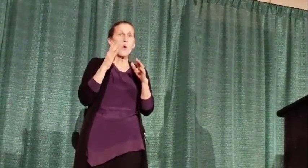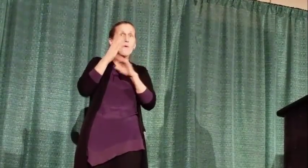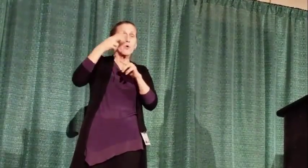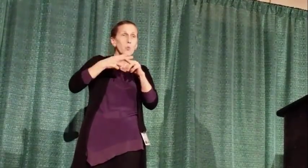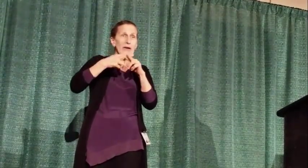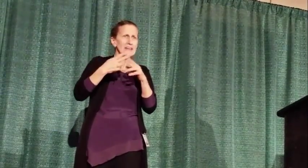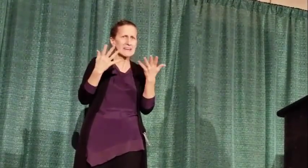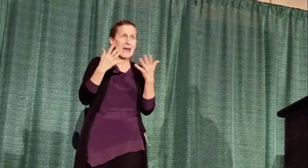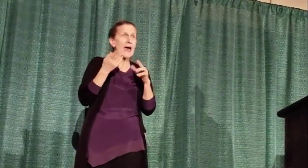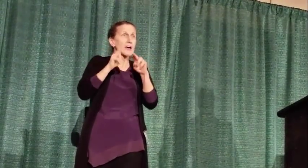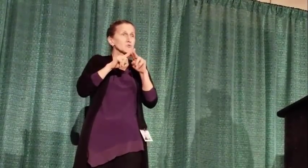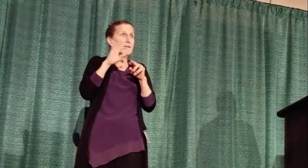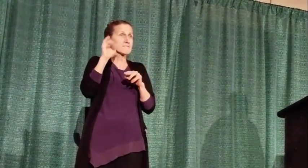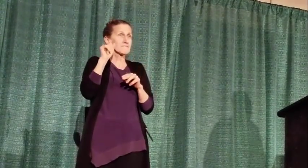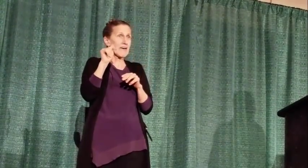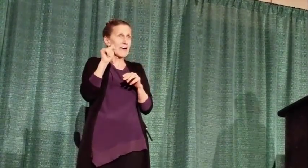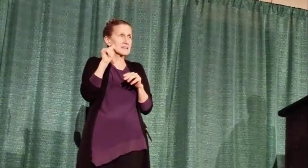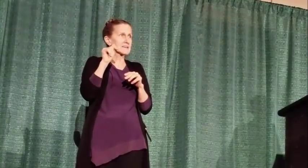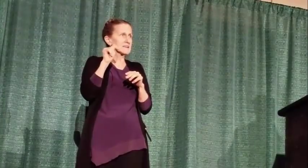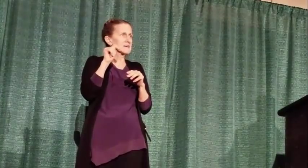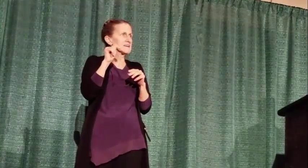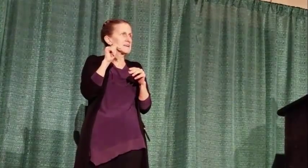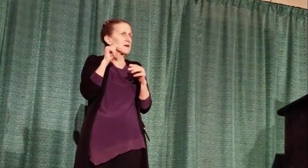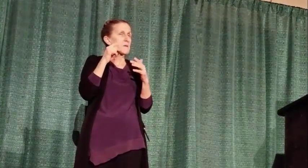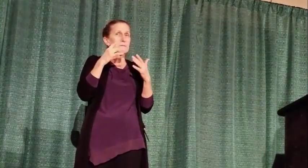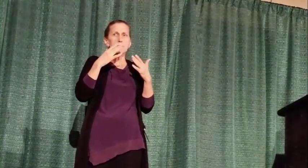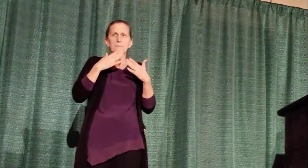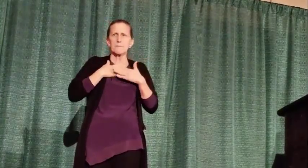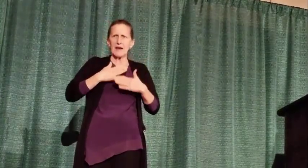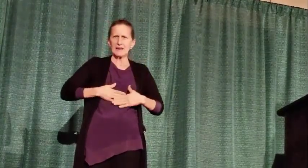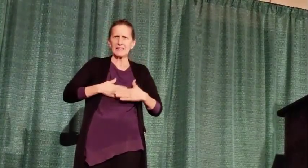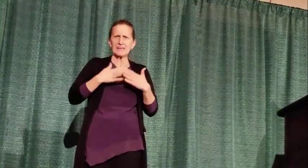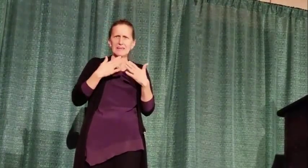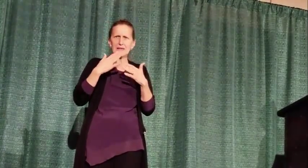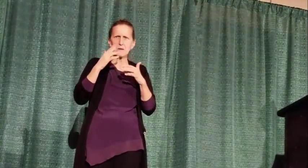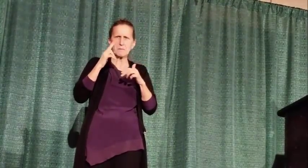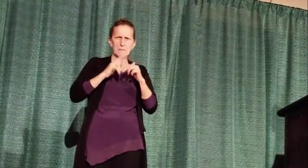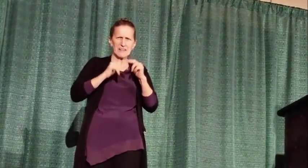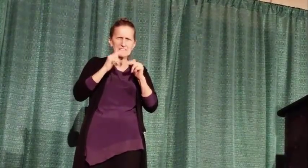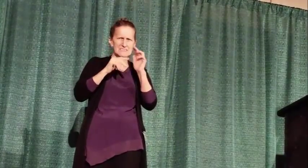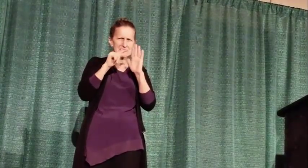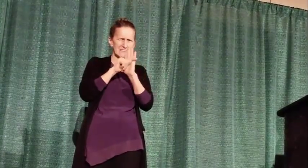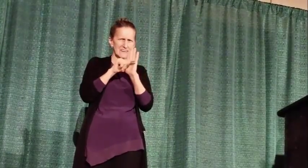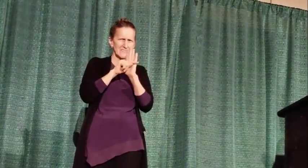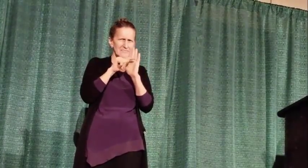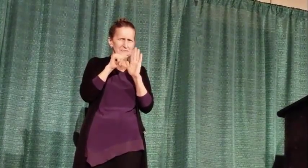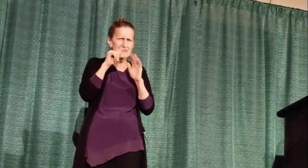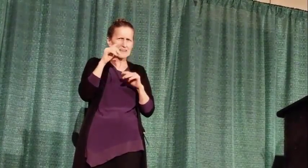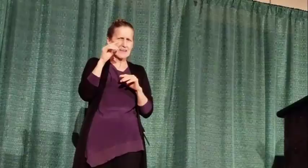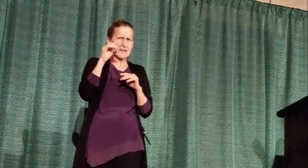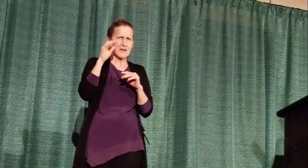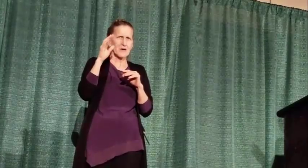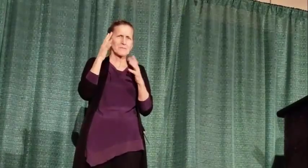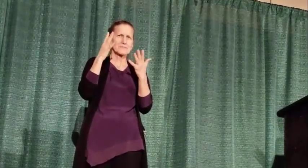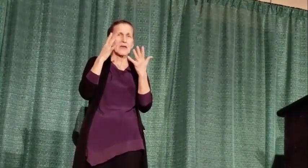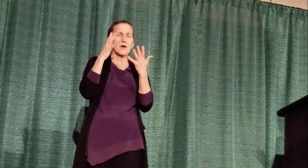on your body, the fat secretes angiogenesis promoters, and the angiogenesis means to promote the growth of